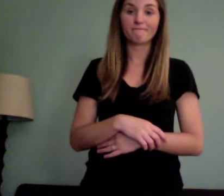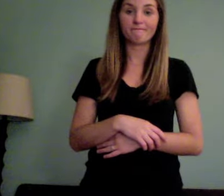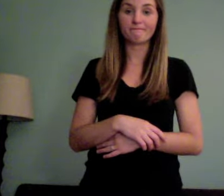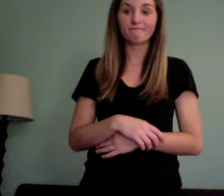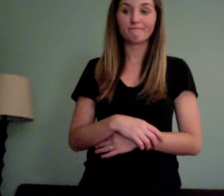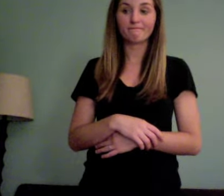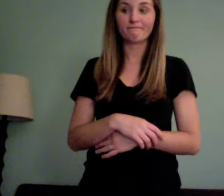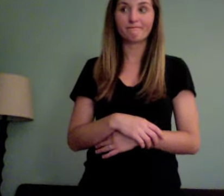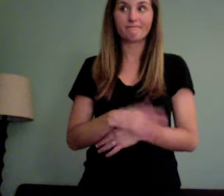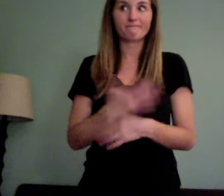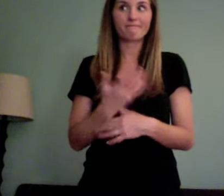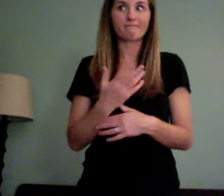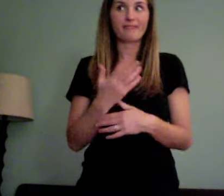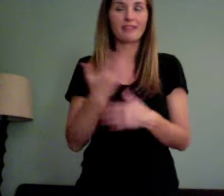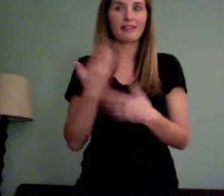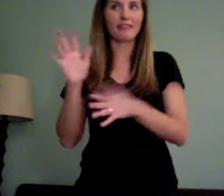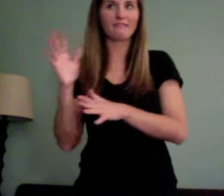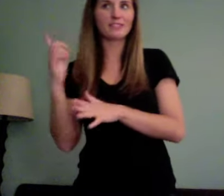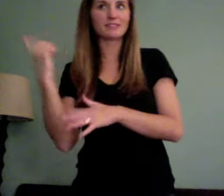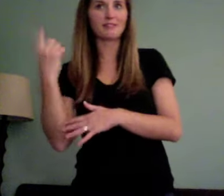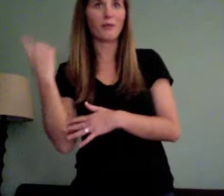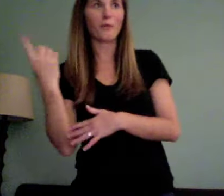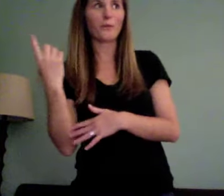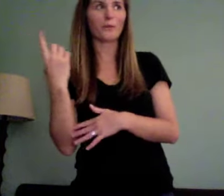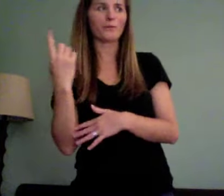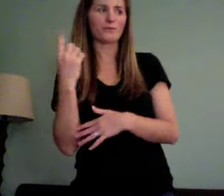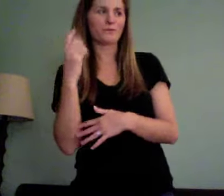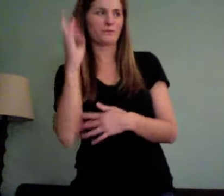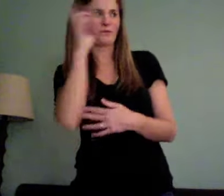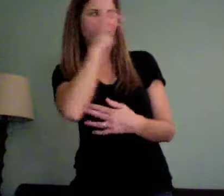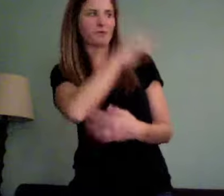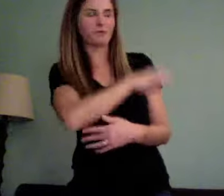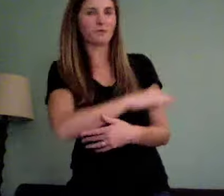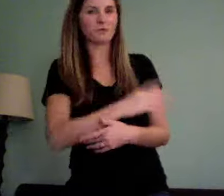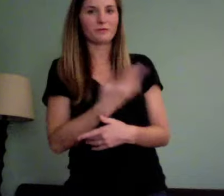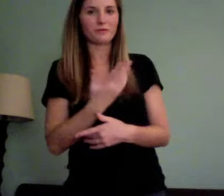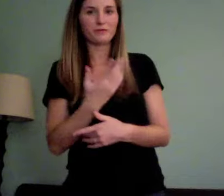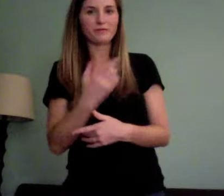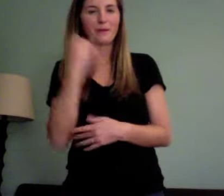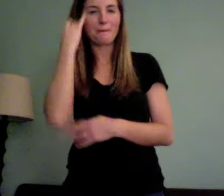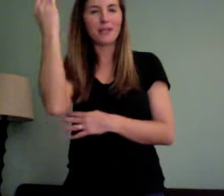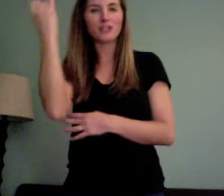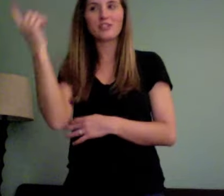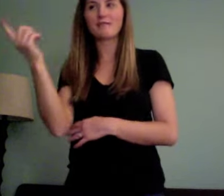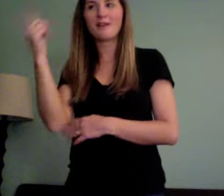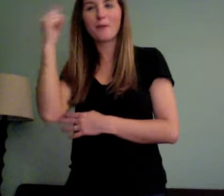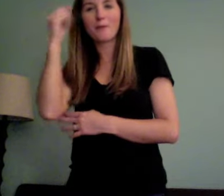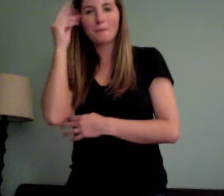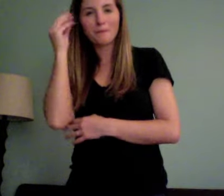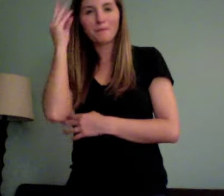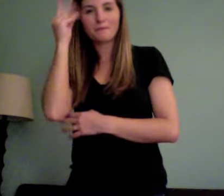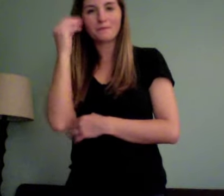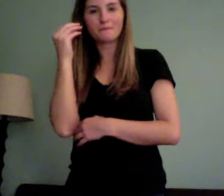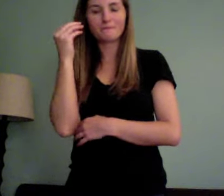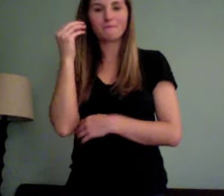I mean, leave us alone, weirdo. I mean, I imagine that's their thoughts. But he continues. And with the next statement,